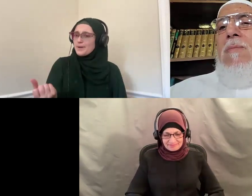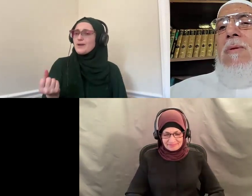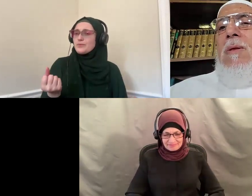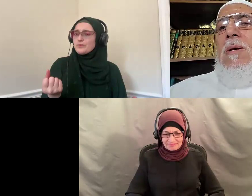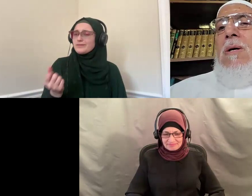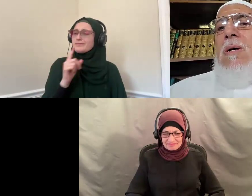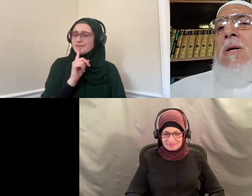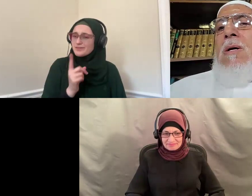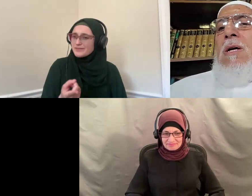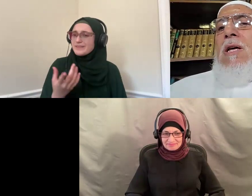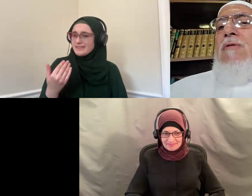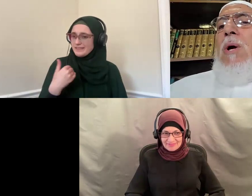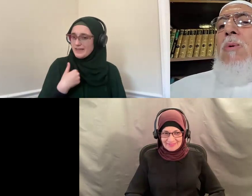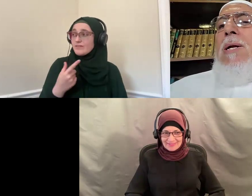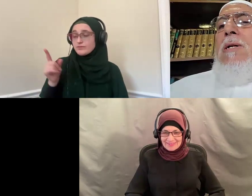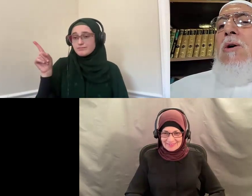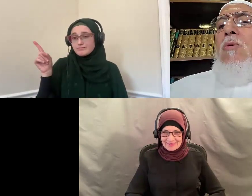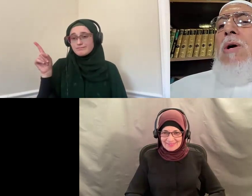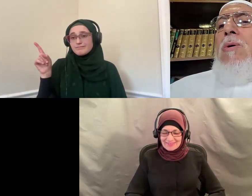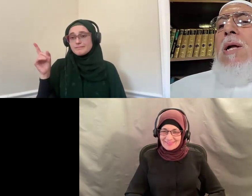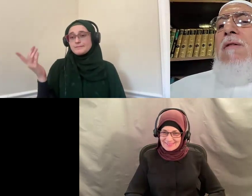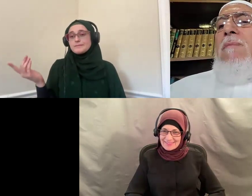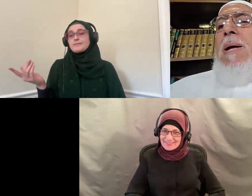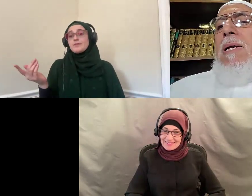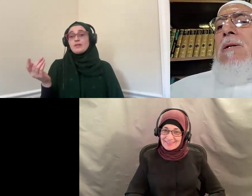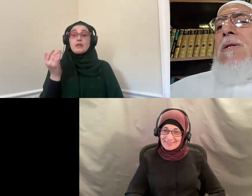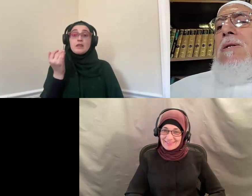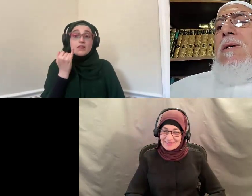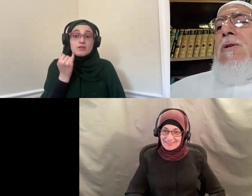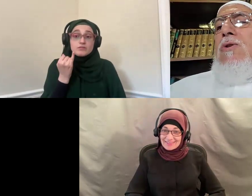life. If we willed, we could have